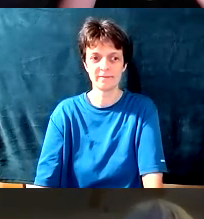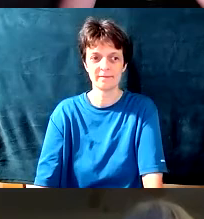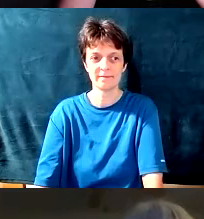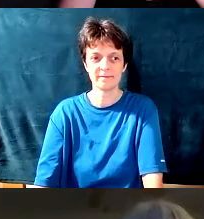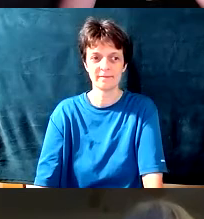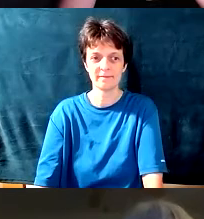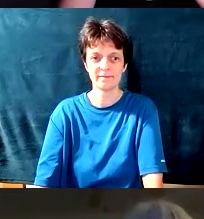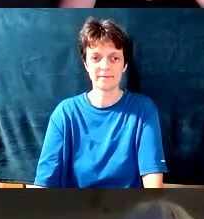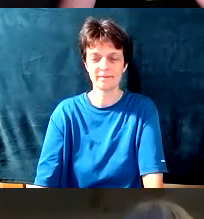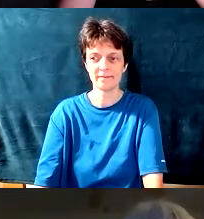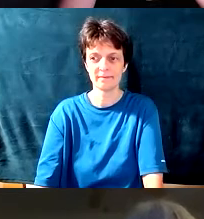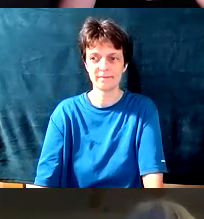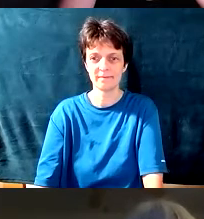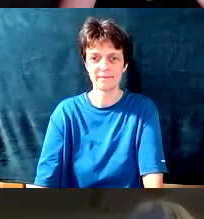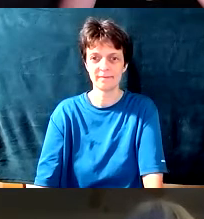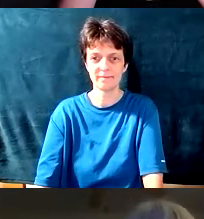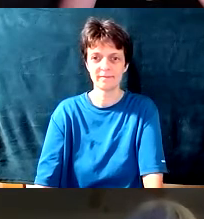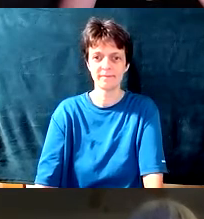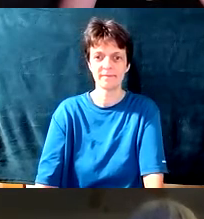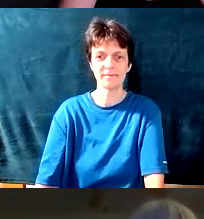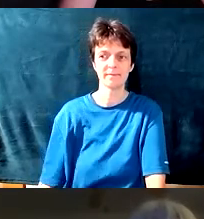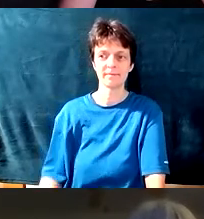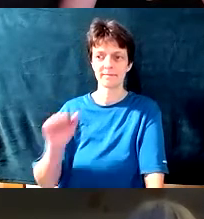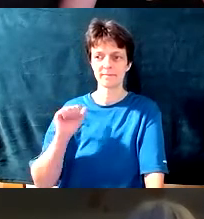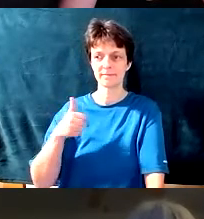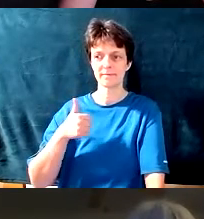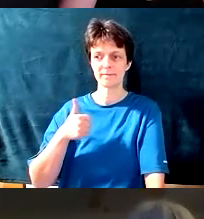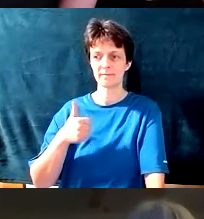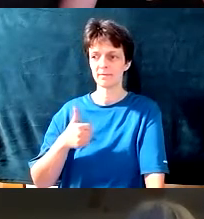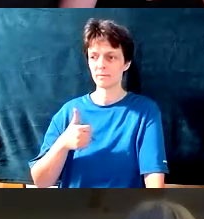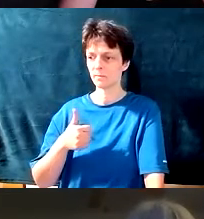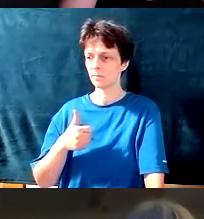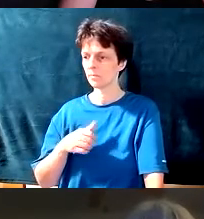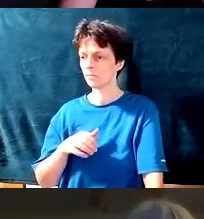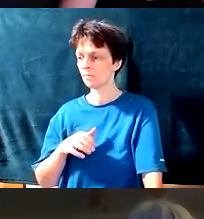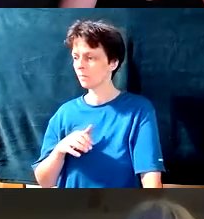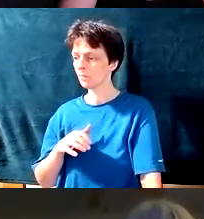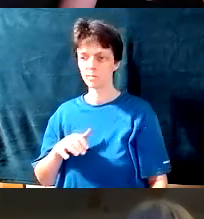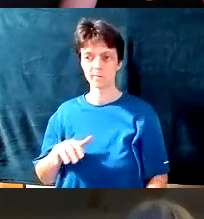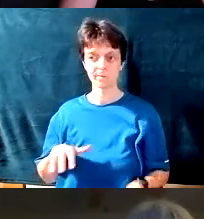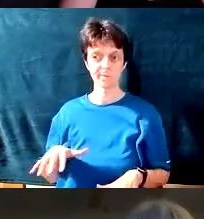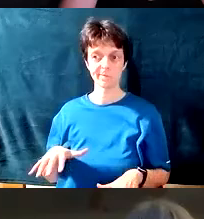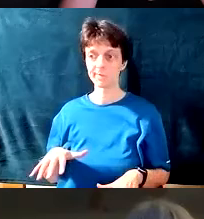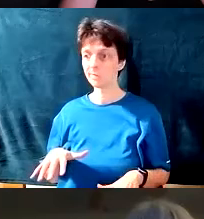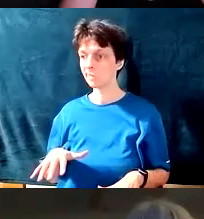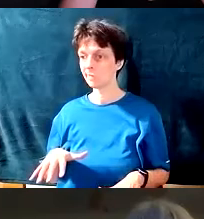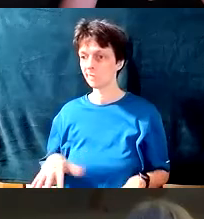So yeah, we're going to go ahead and end it on that note. Unless we have any further questions, we will go ahead